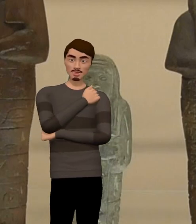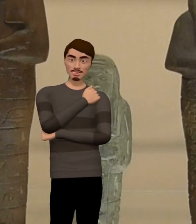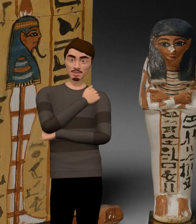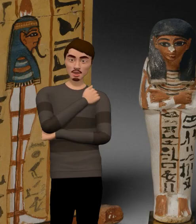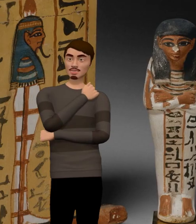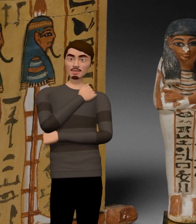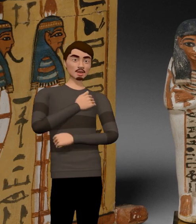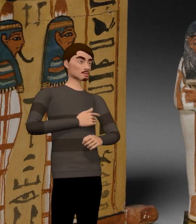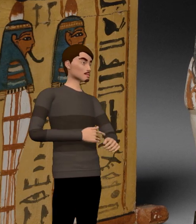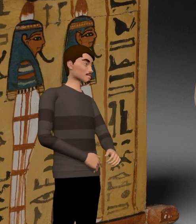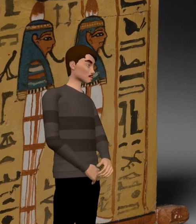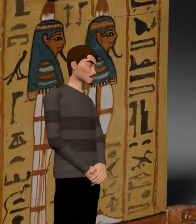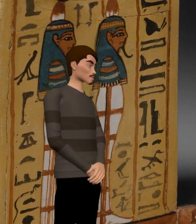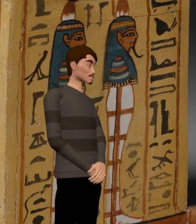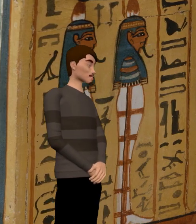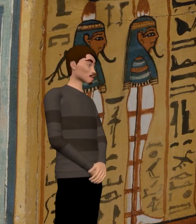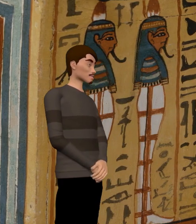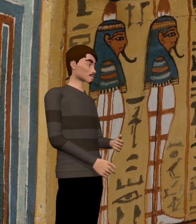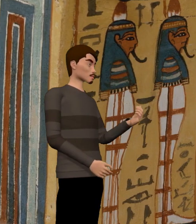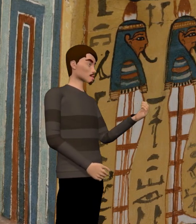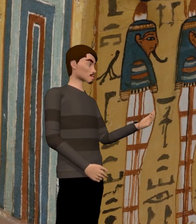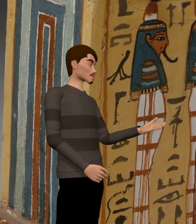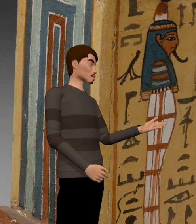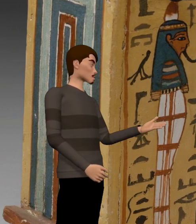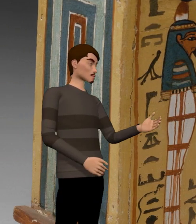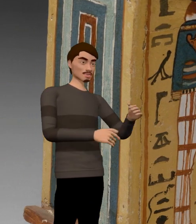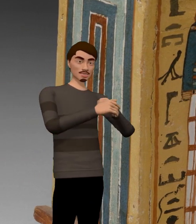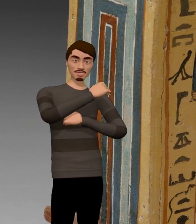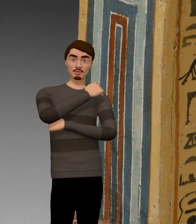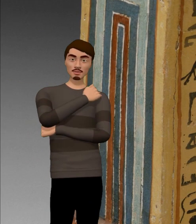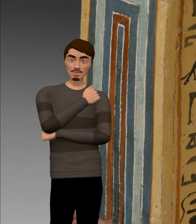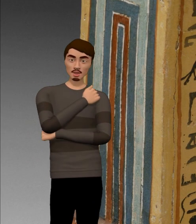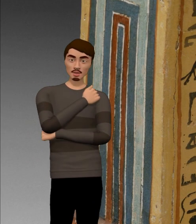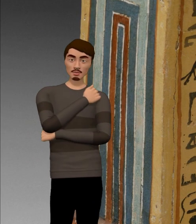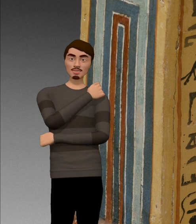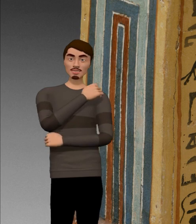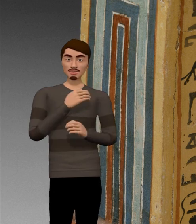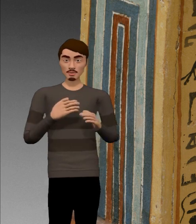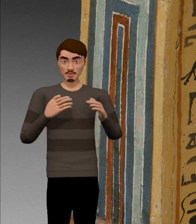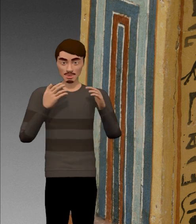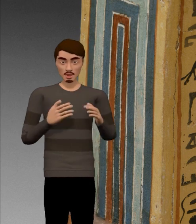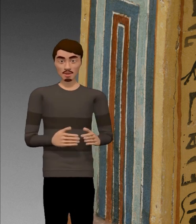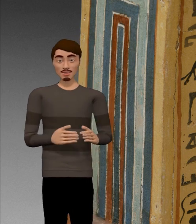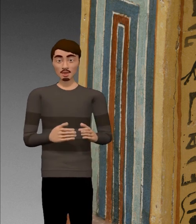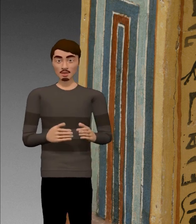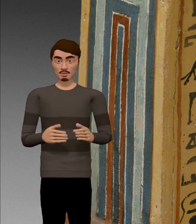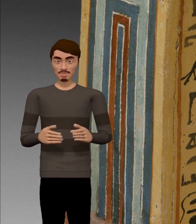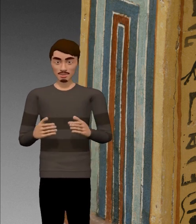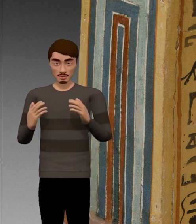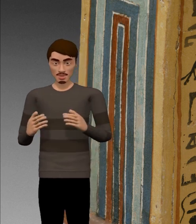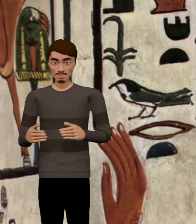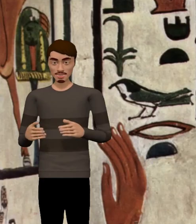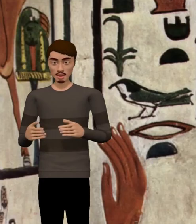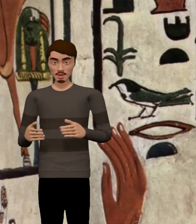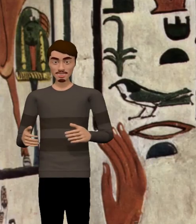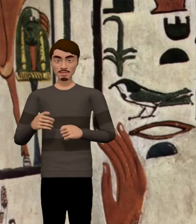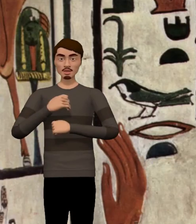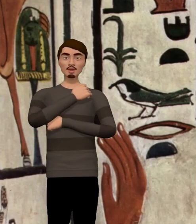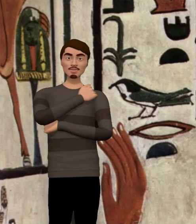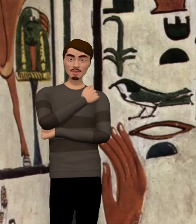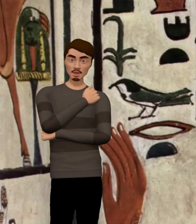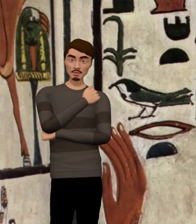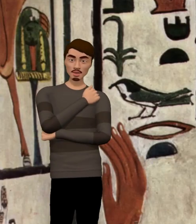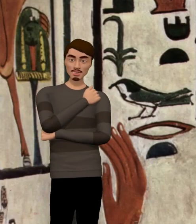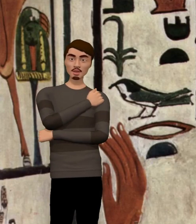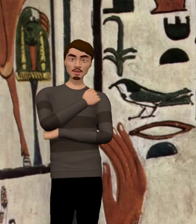statuettes magically came alive, and carried out all the strenuous tasks in place of the deceased. The Egyptian